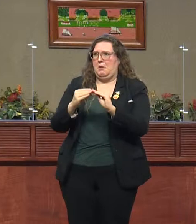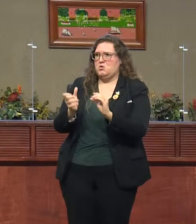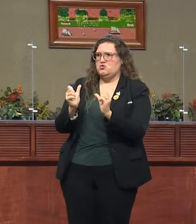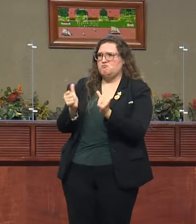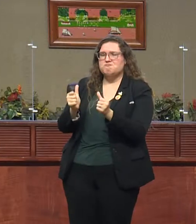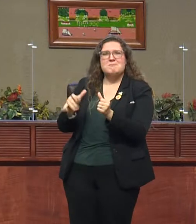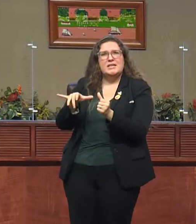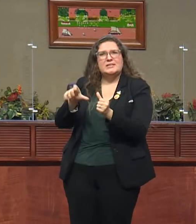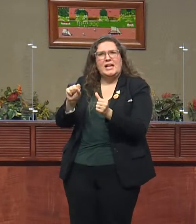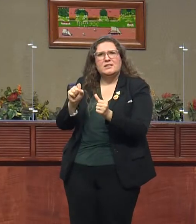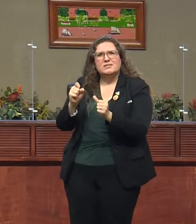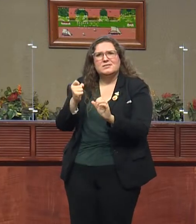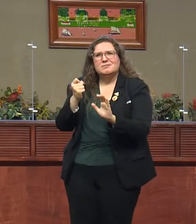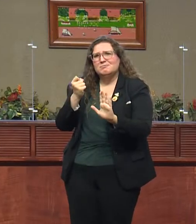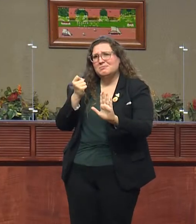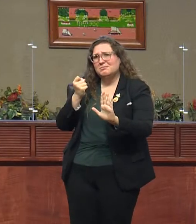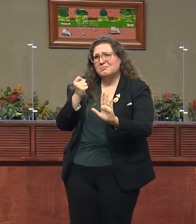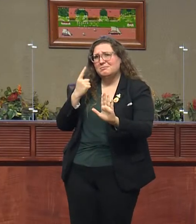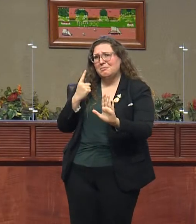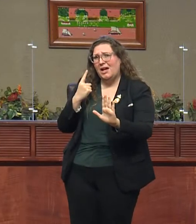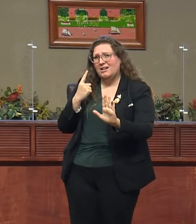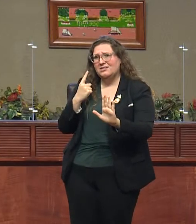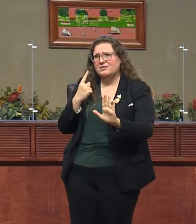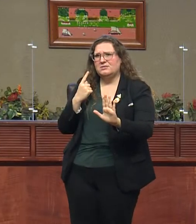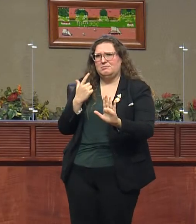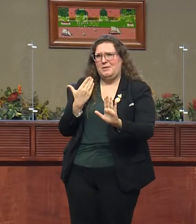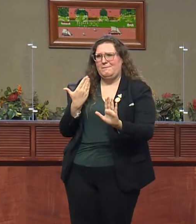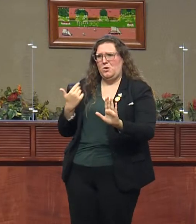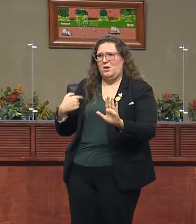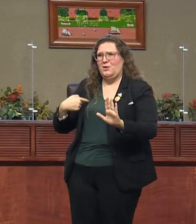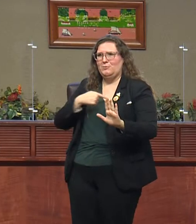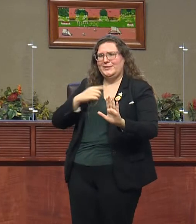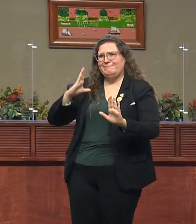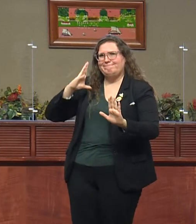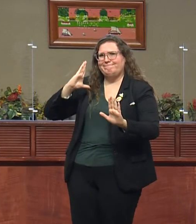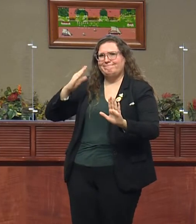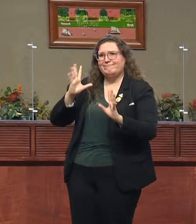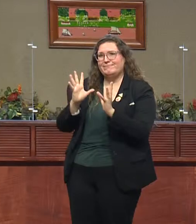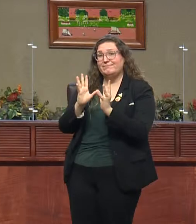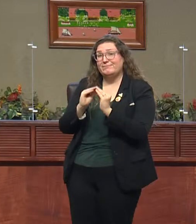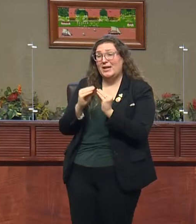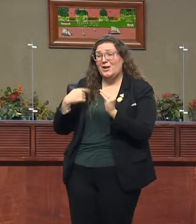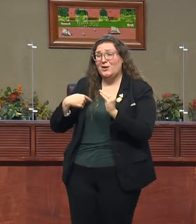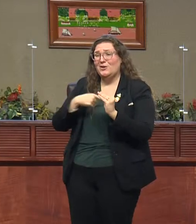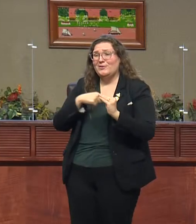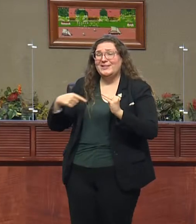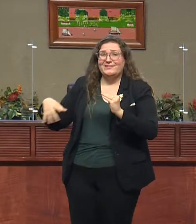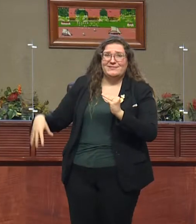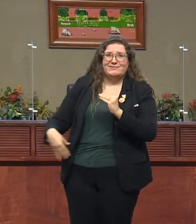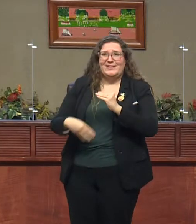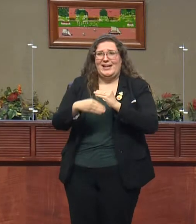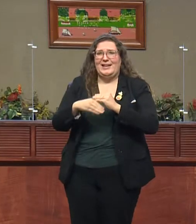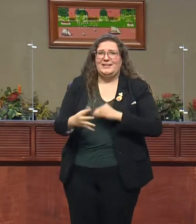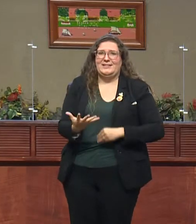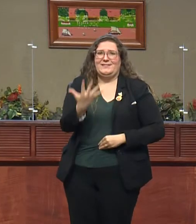we talked to you last time, 5 additional